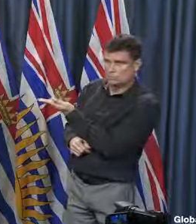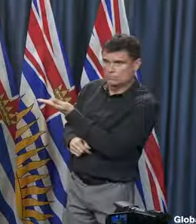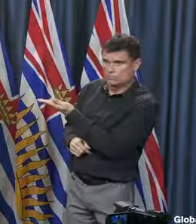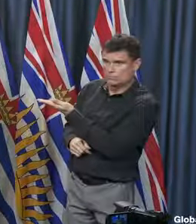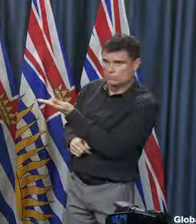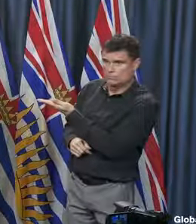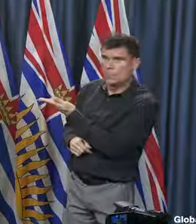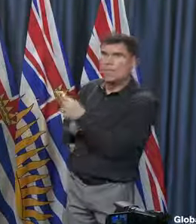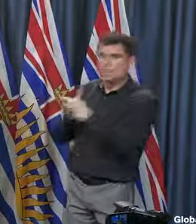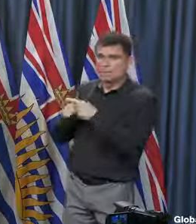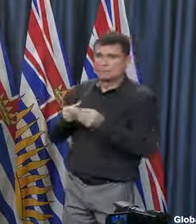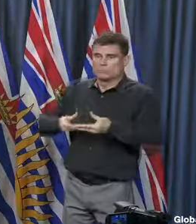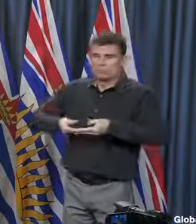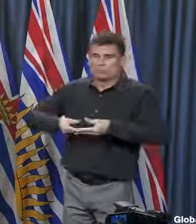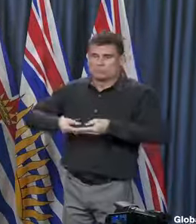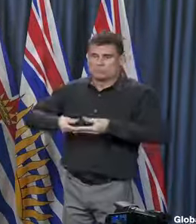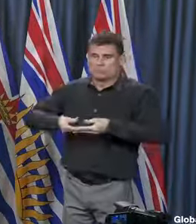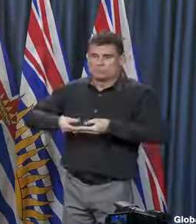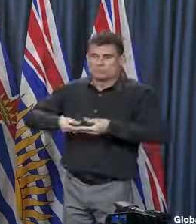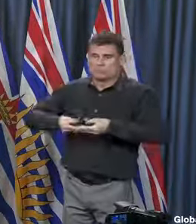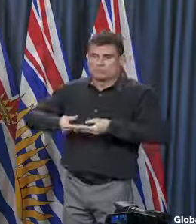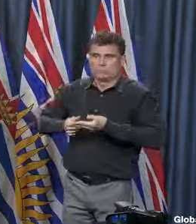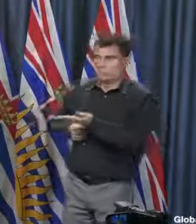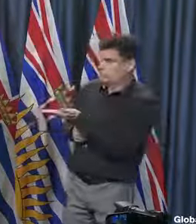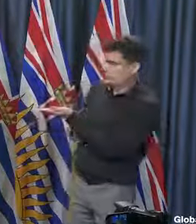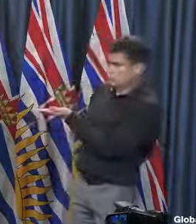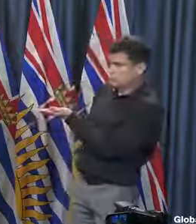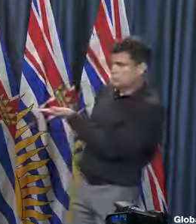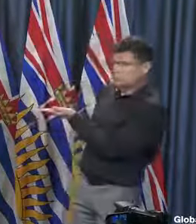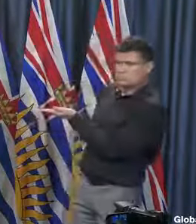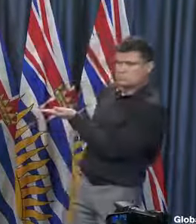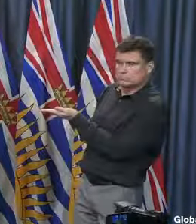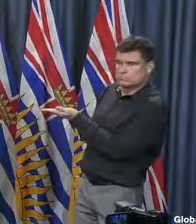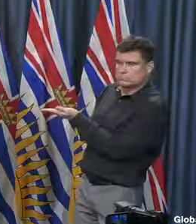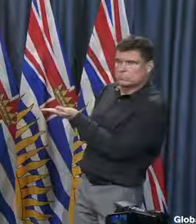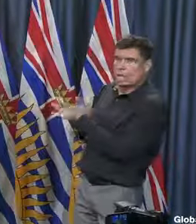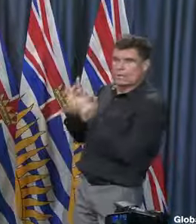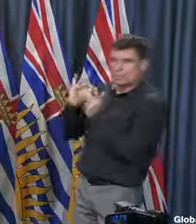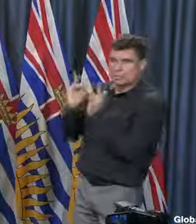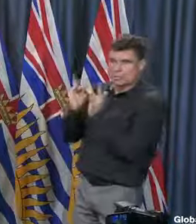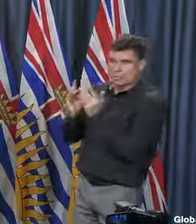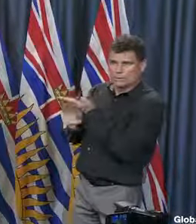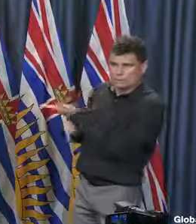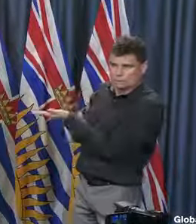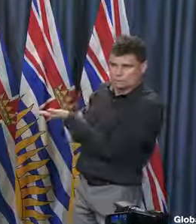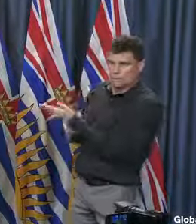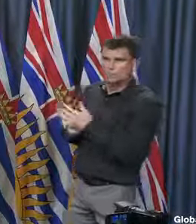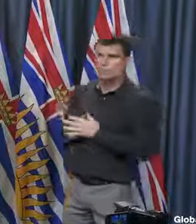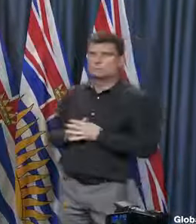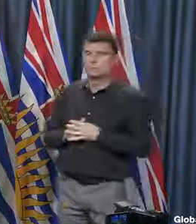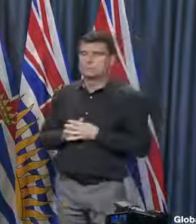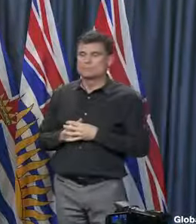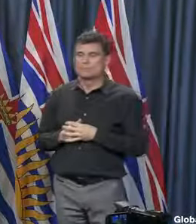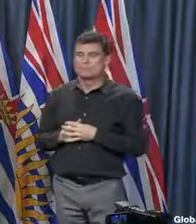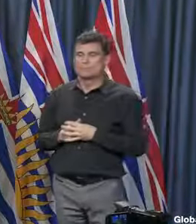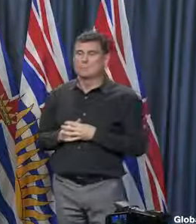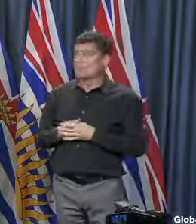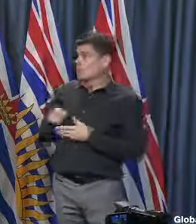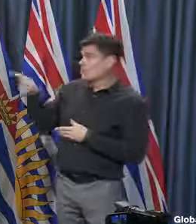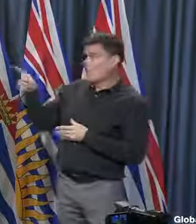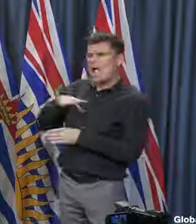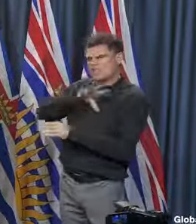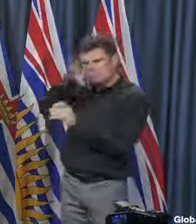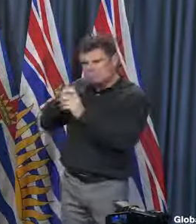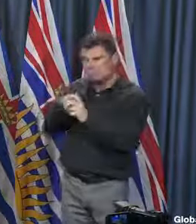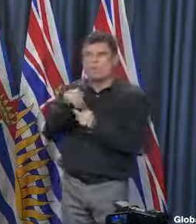604-630-0300. Information is available in more than 110 languages. Those measures taken together are